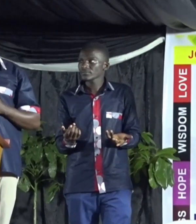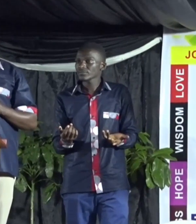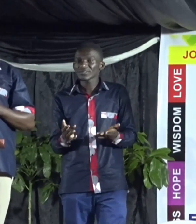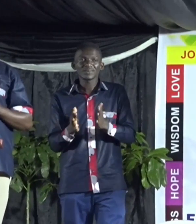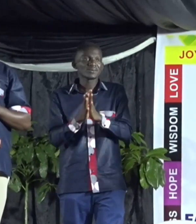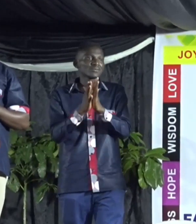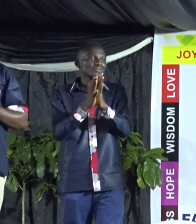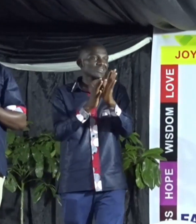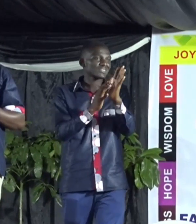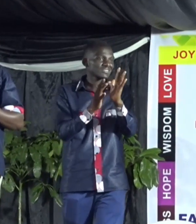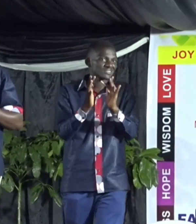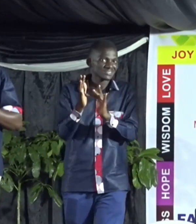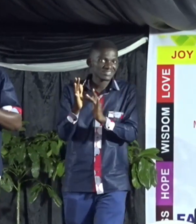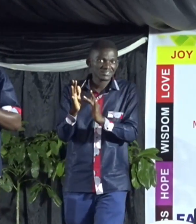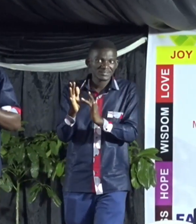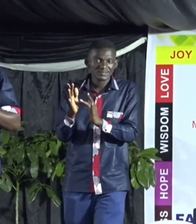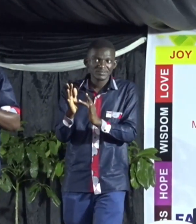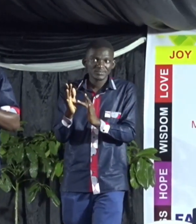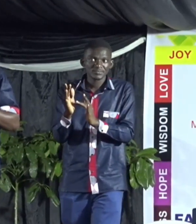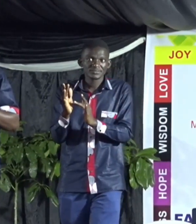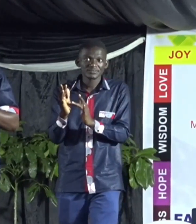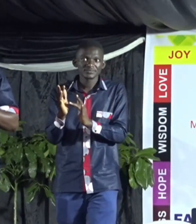Yesu yebaze. Praise be to Jesus.